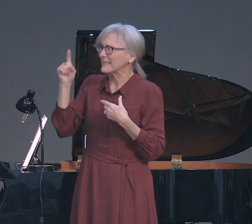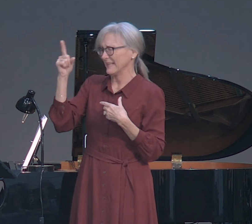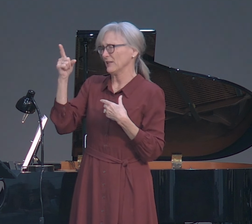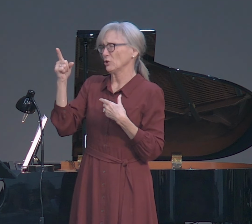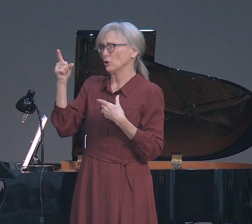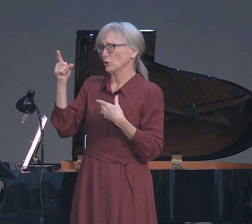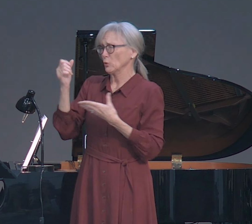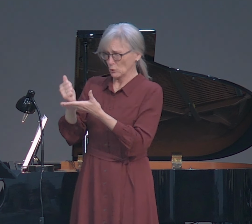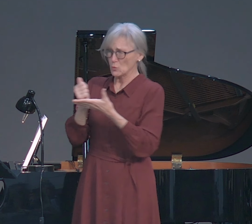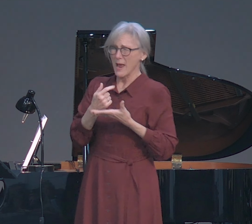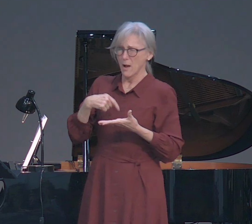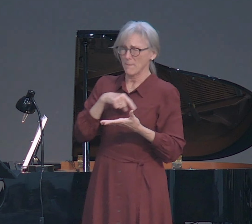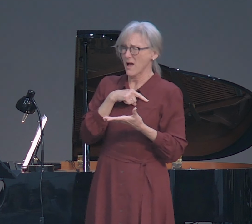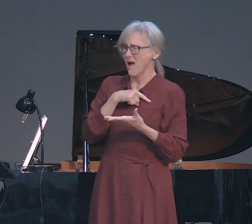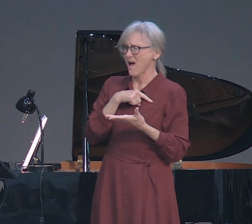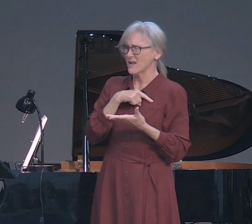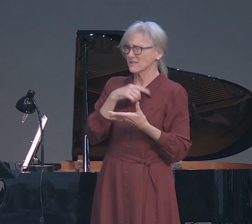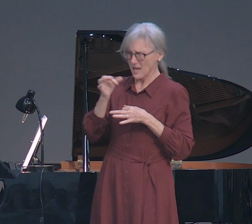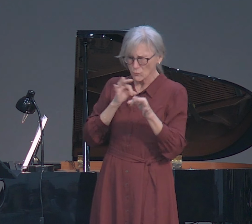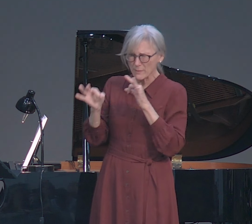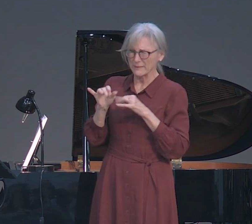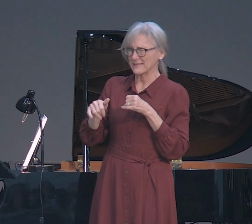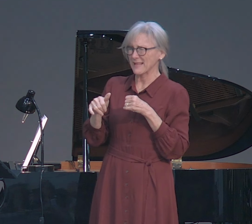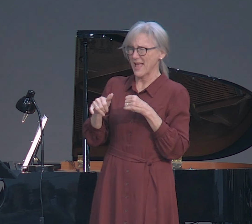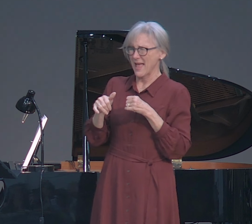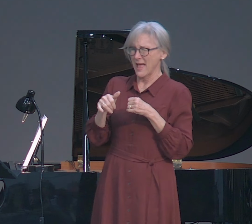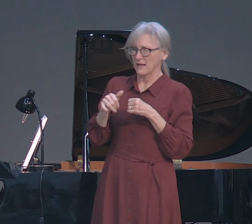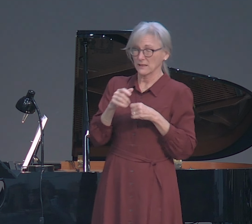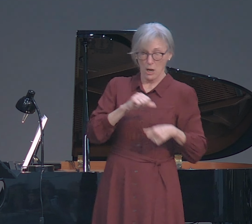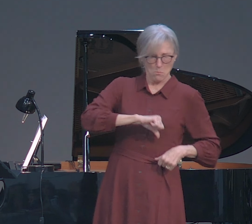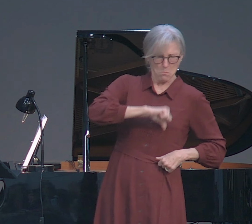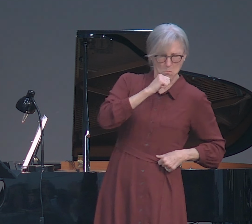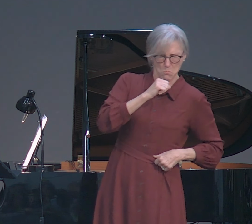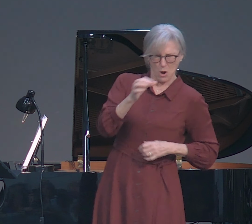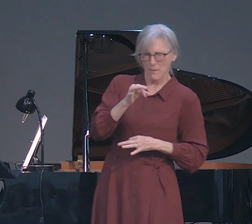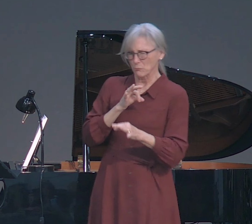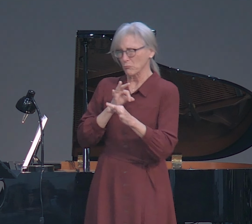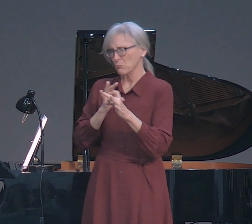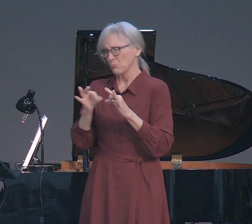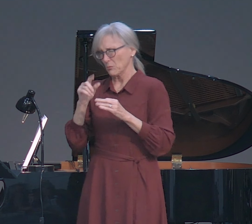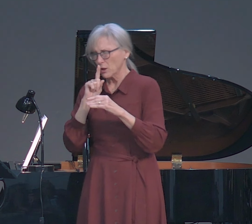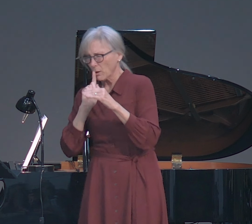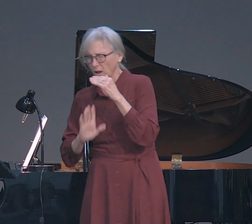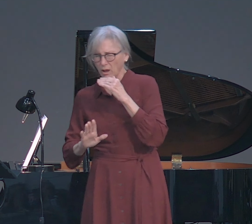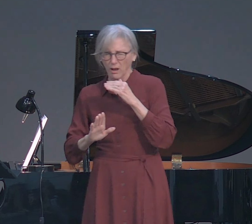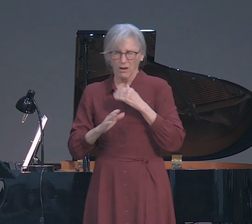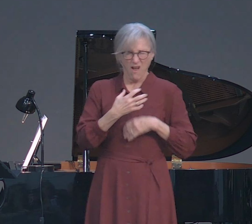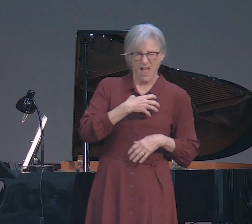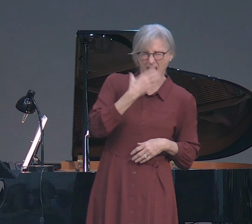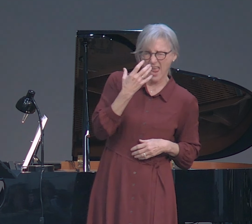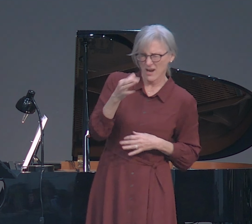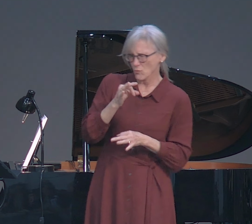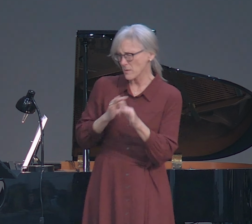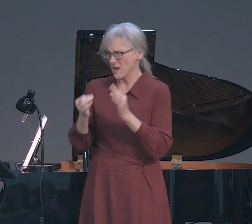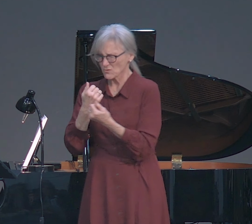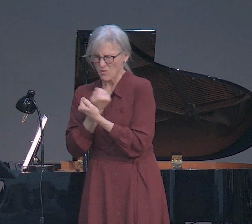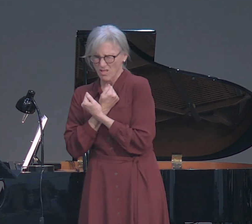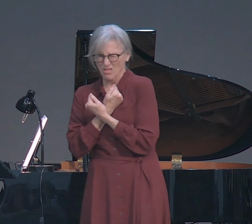Lord, would You replace that here? Replace our pride with humility. Replace our anger with love. Replace